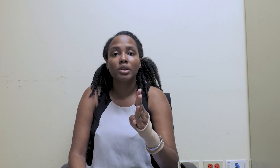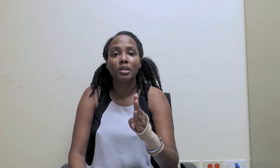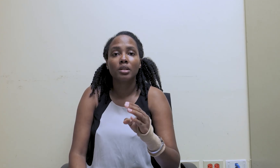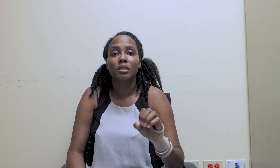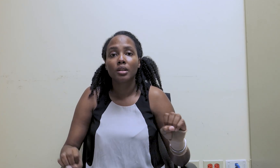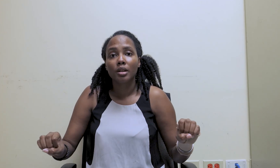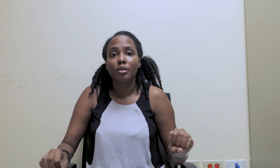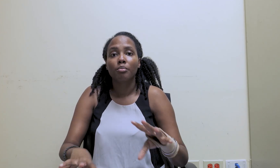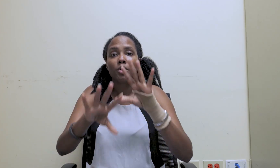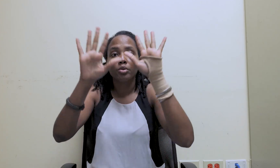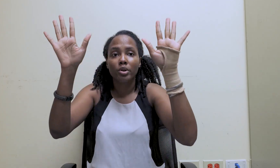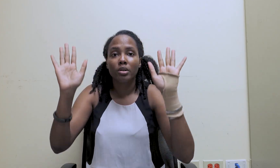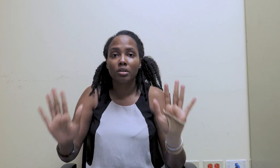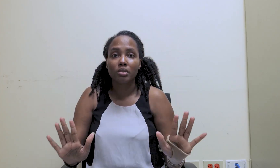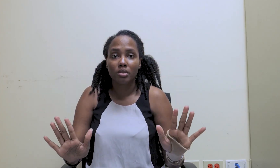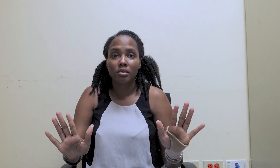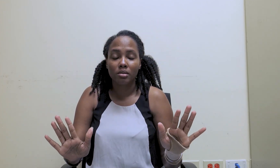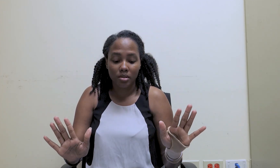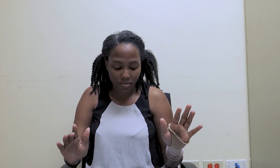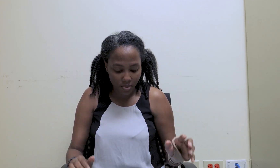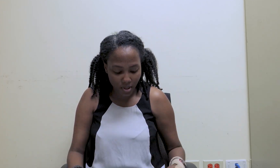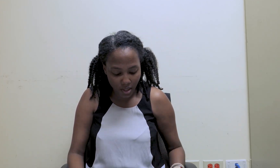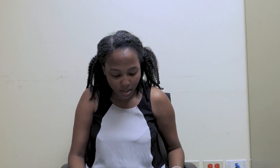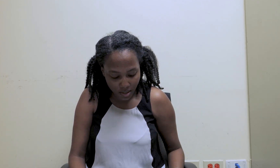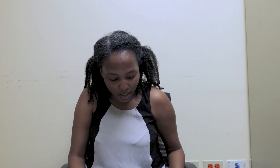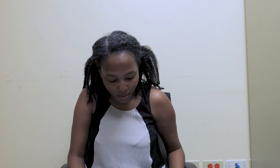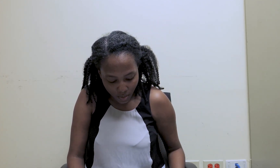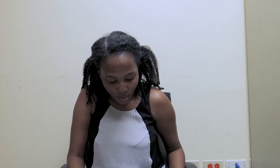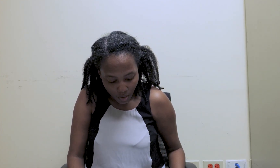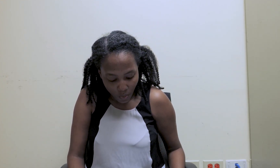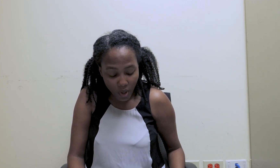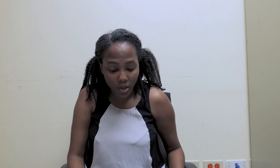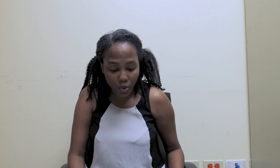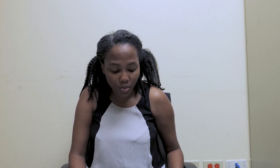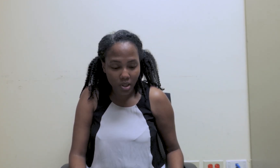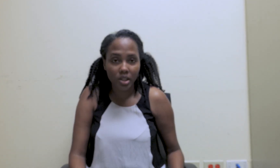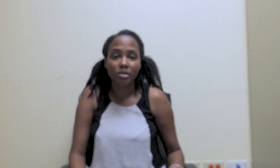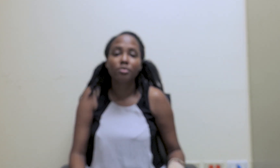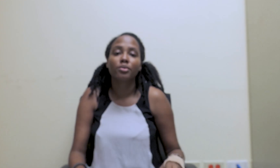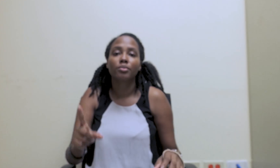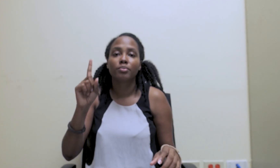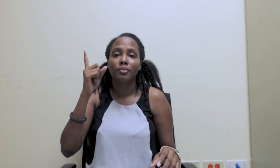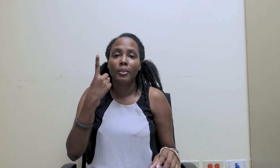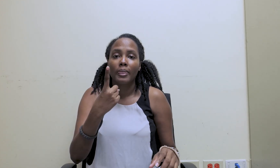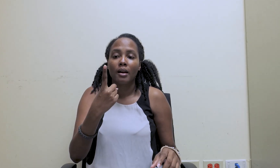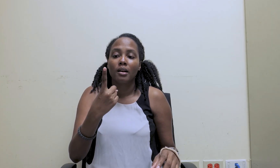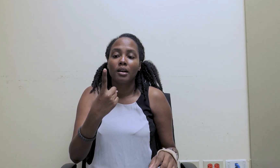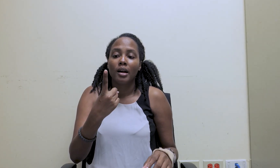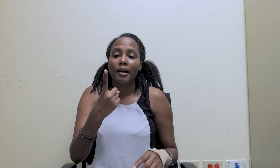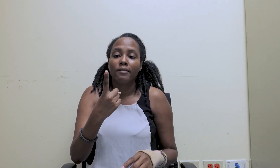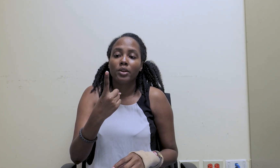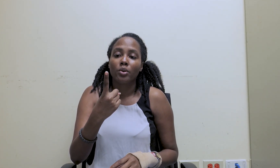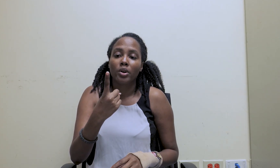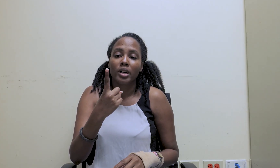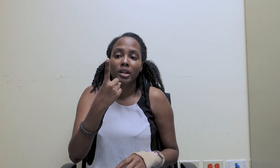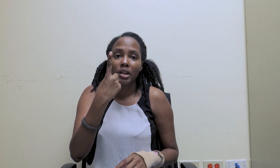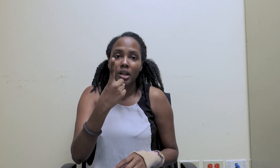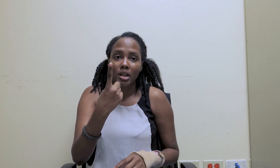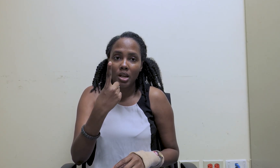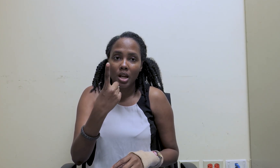be miracles. The next line. When you believe, have your